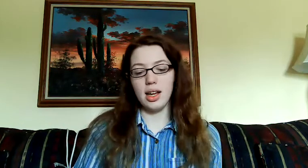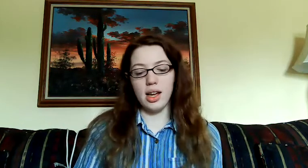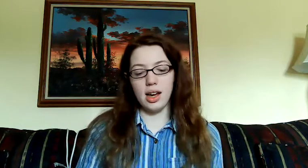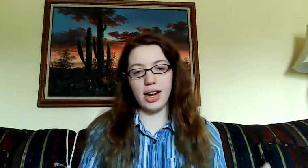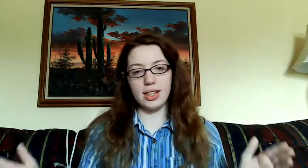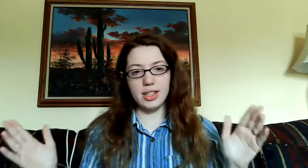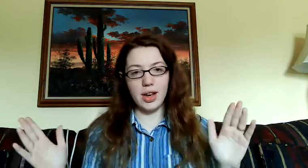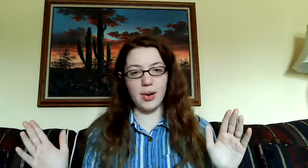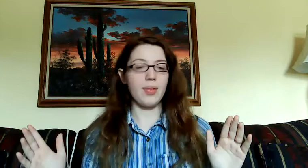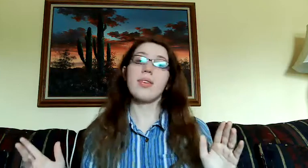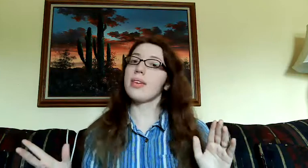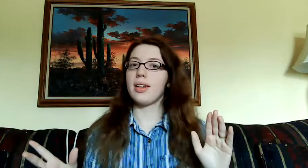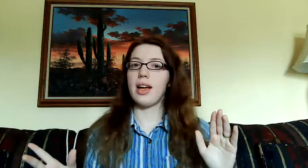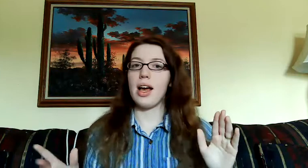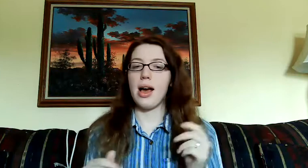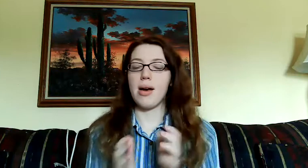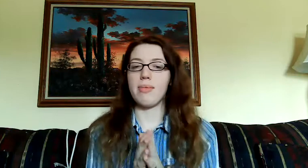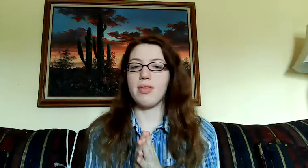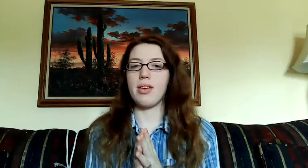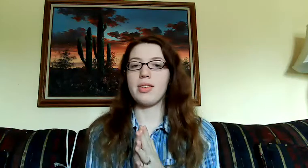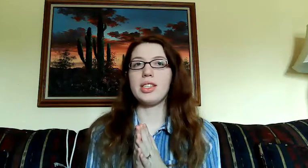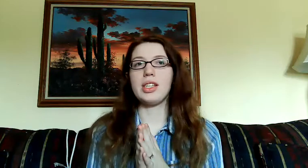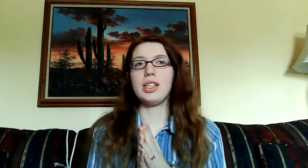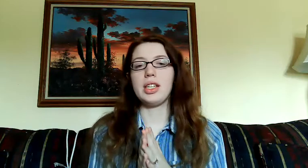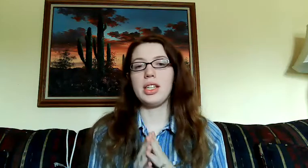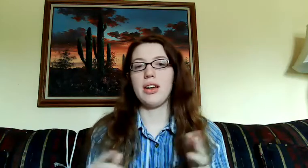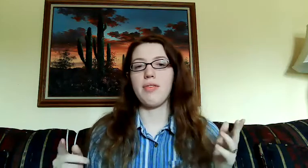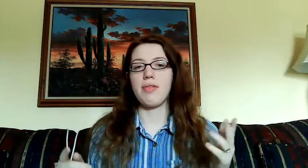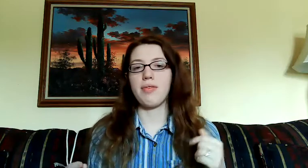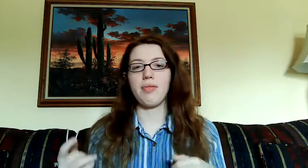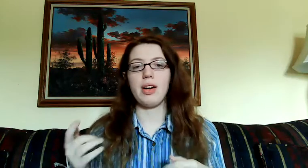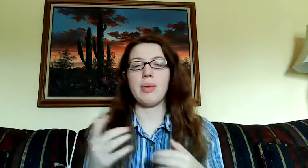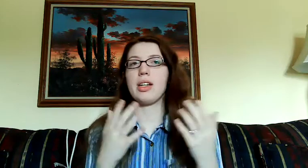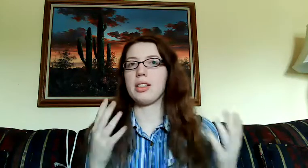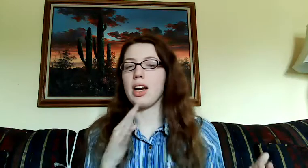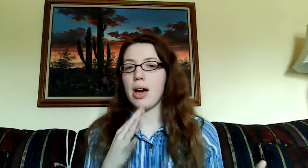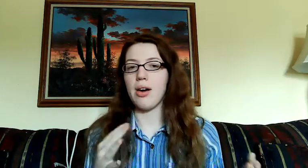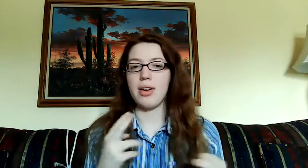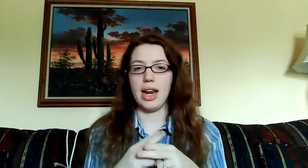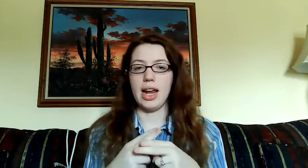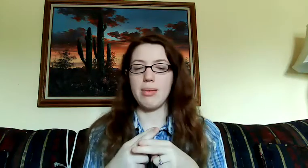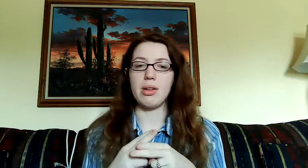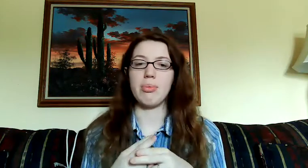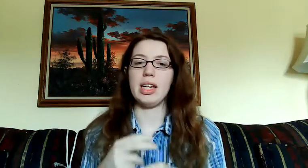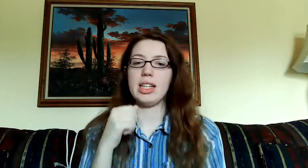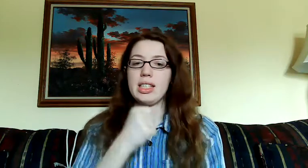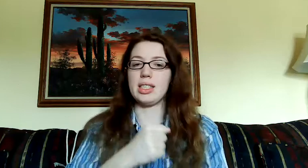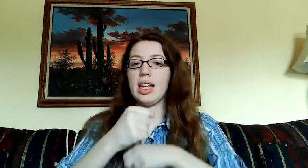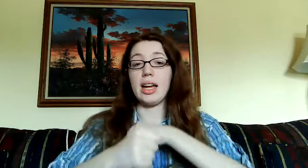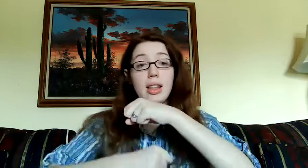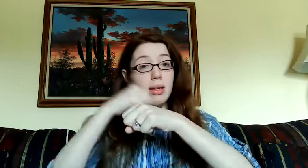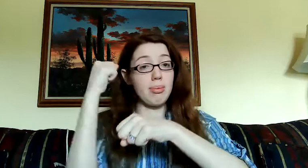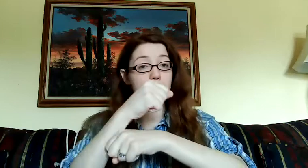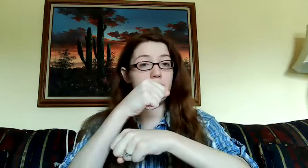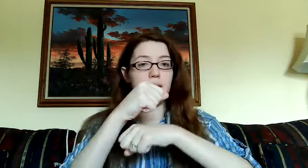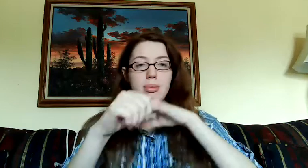Alright, so if I was to give what I'm going to talk about a name, it would be, it's like the building